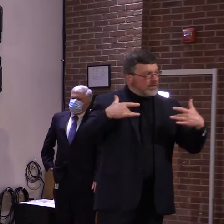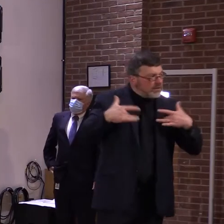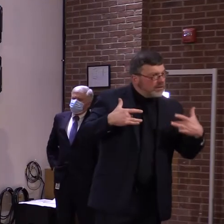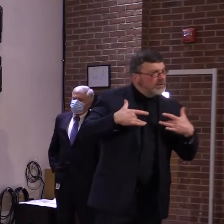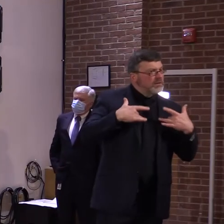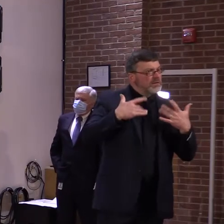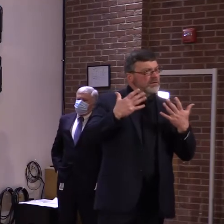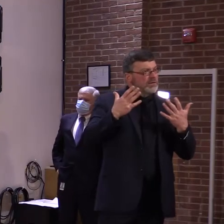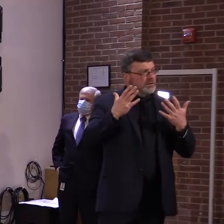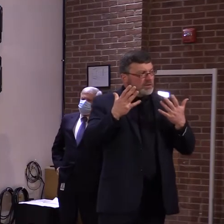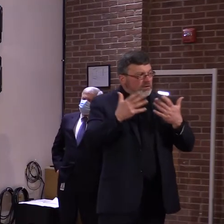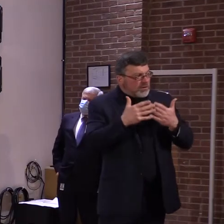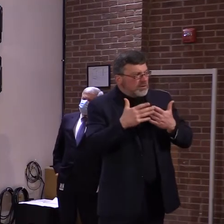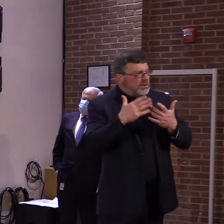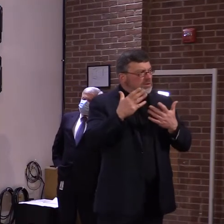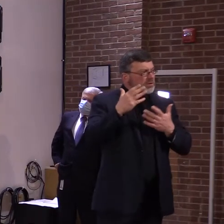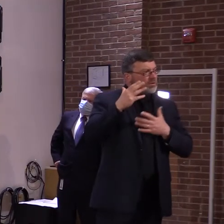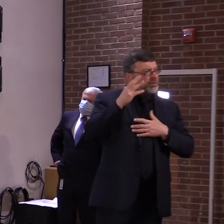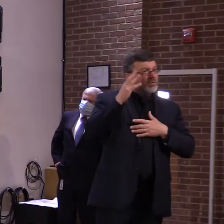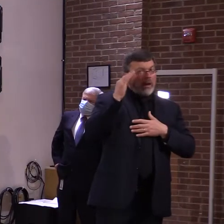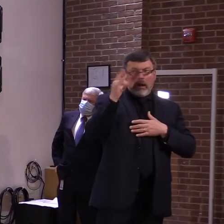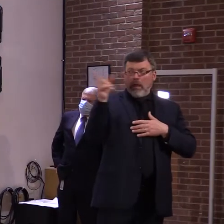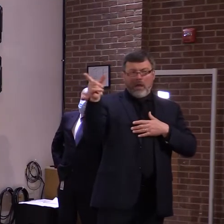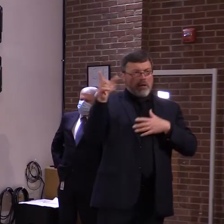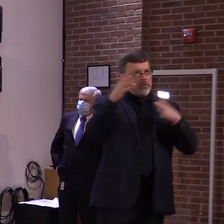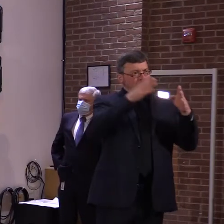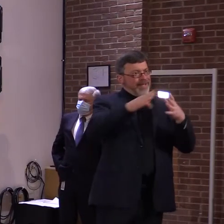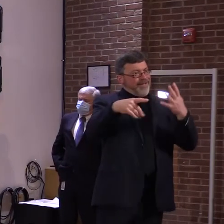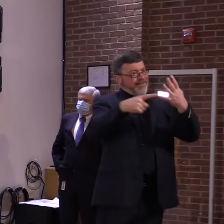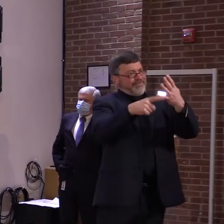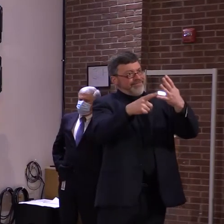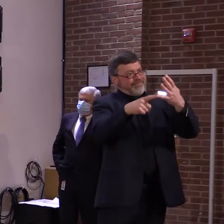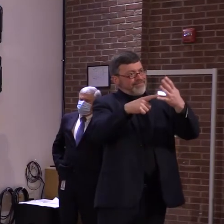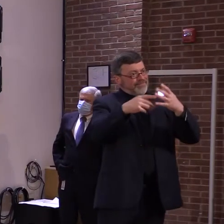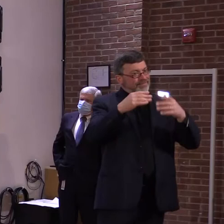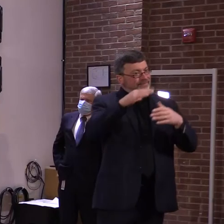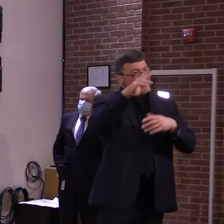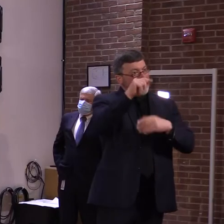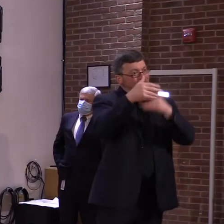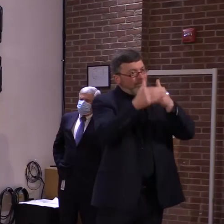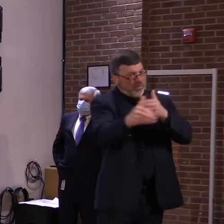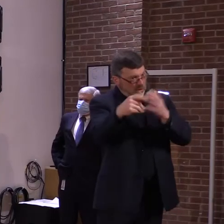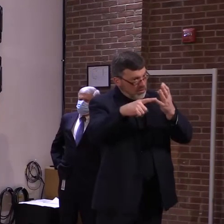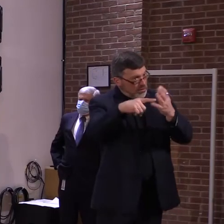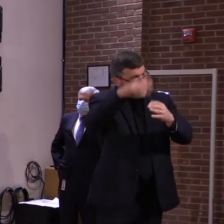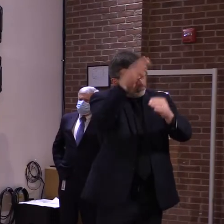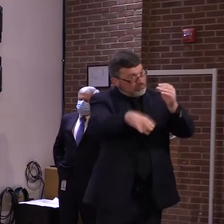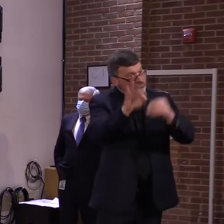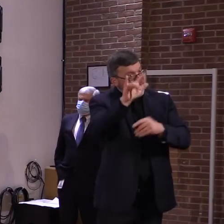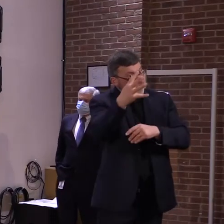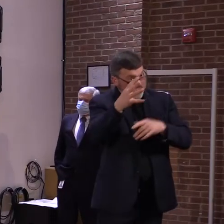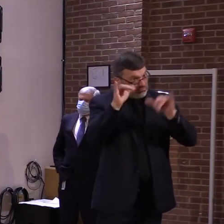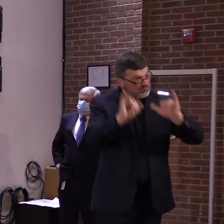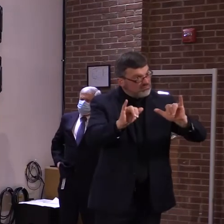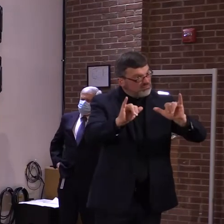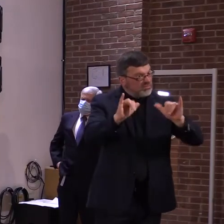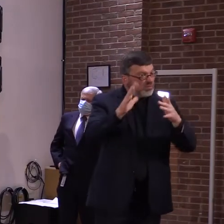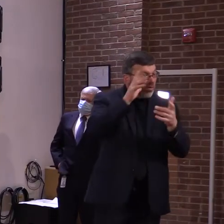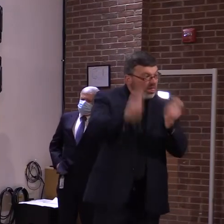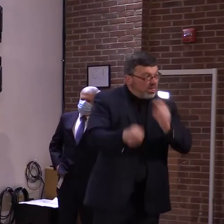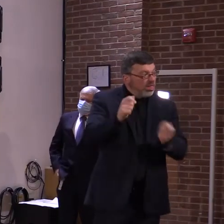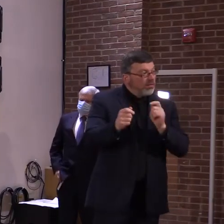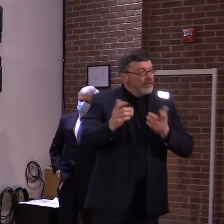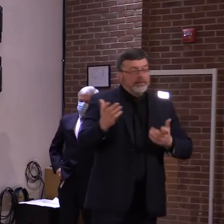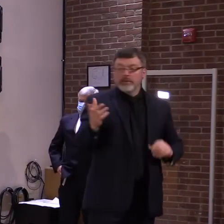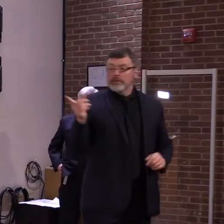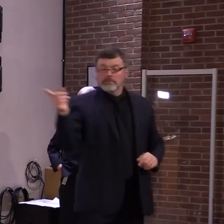our July 4th reopening date? Everything we've done on the steps, the Vermont Forward plan, is based